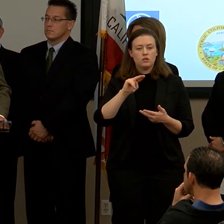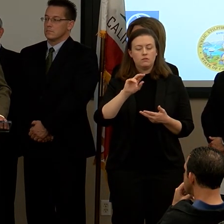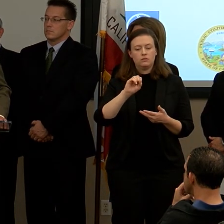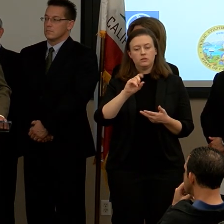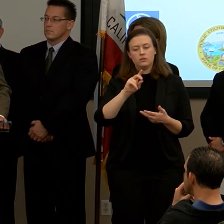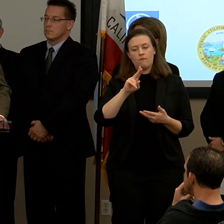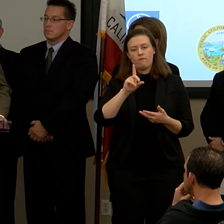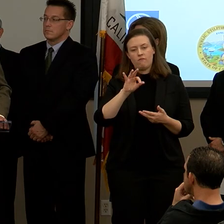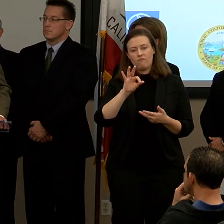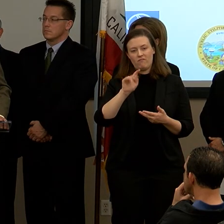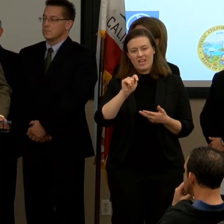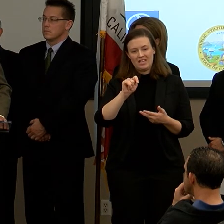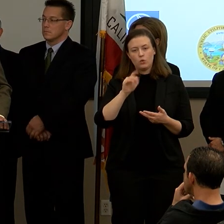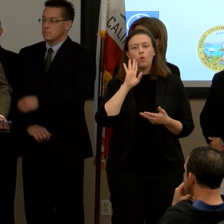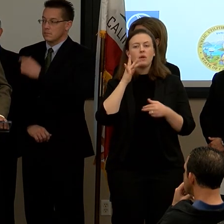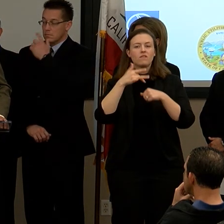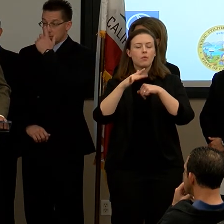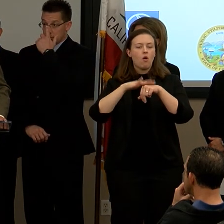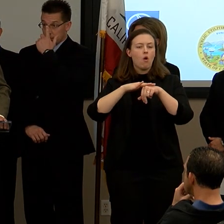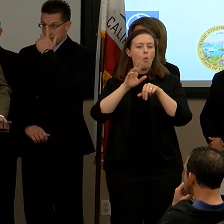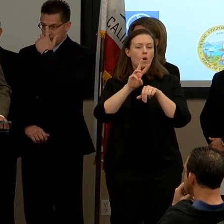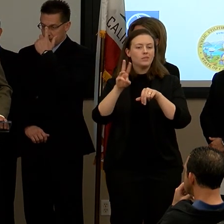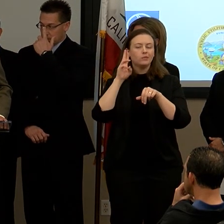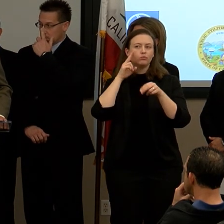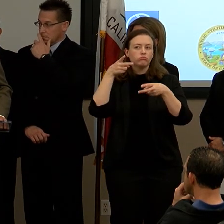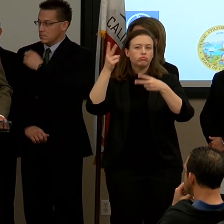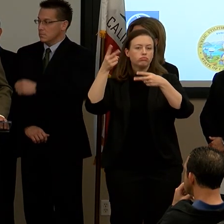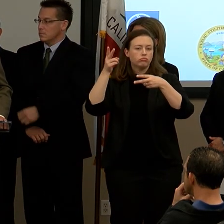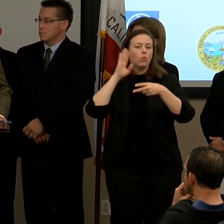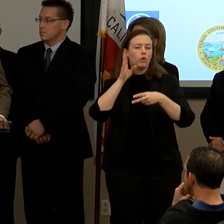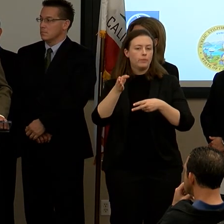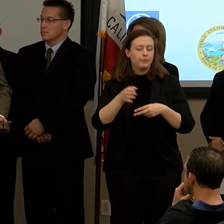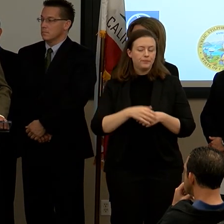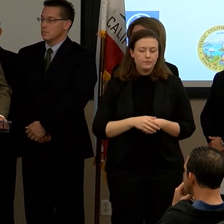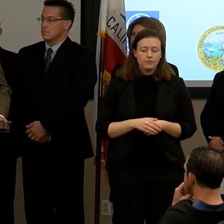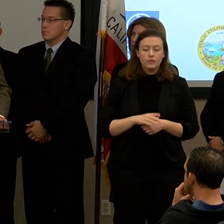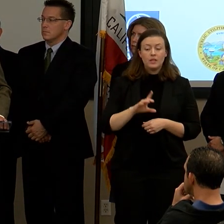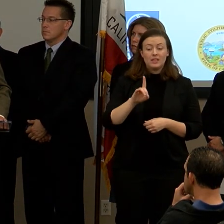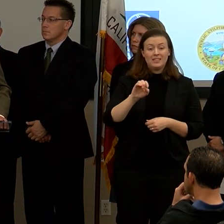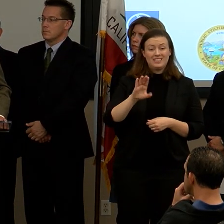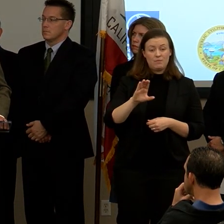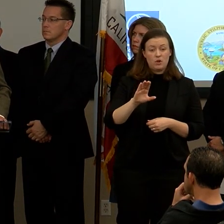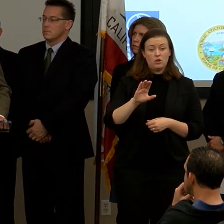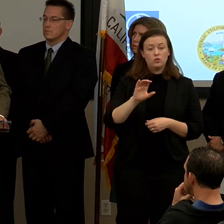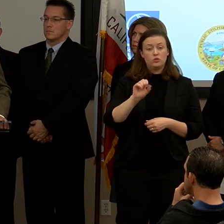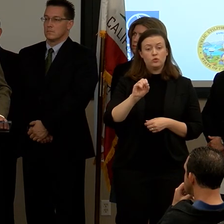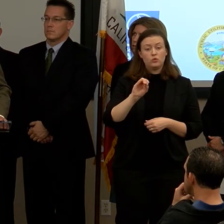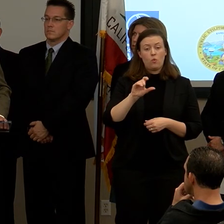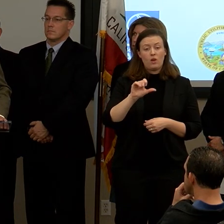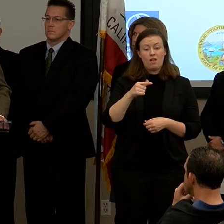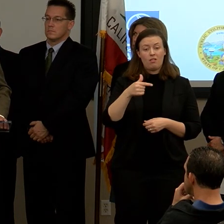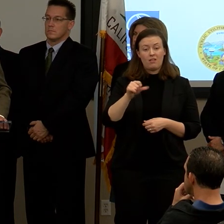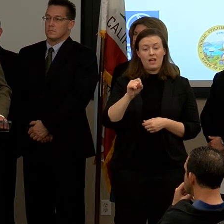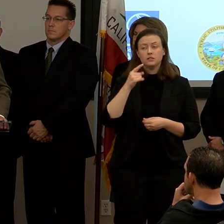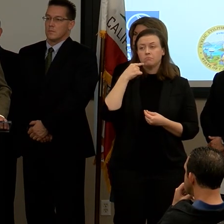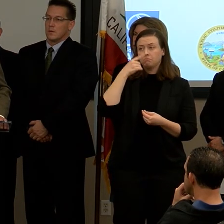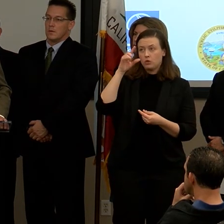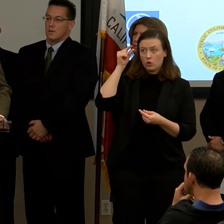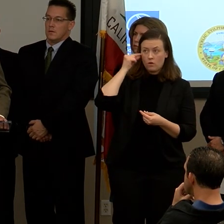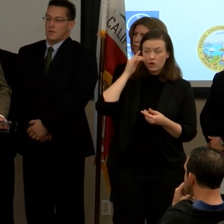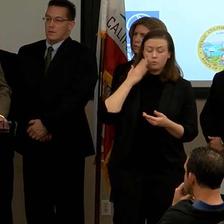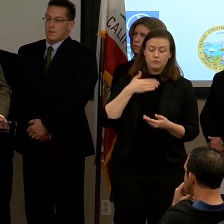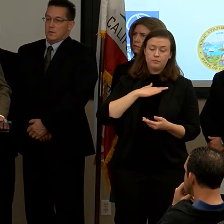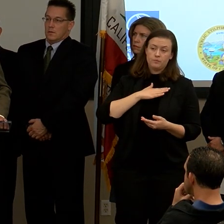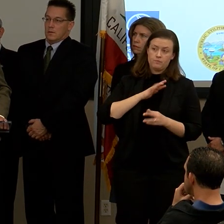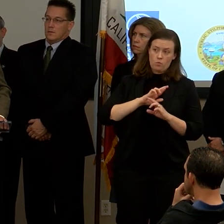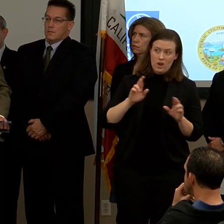websites in real time. In December, the Southern California Gas Company told Governor Brown they are prepared to pay